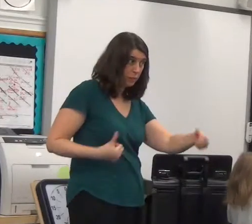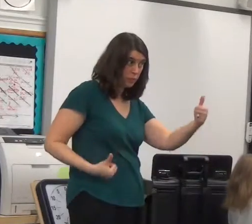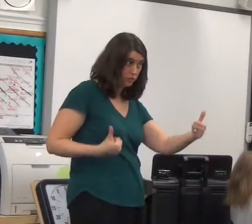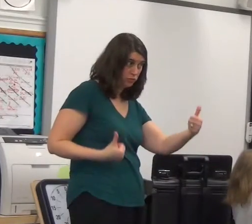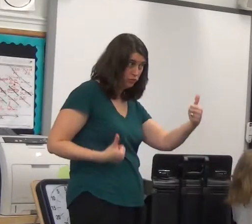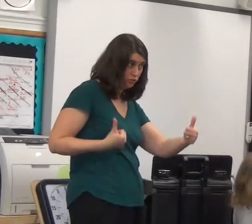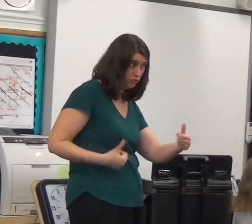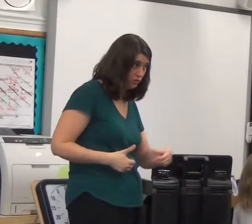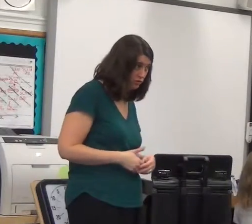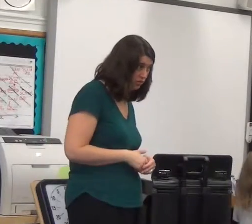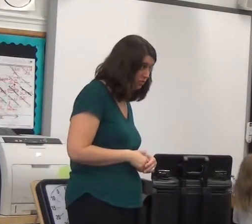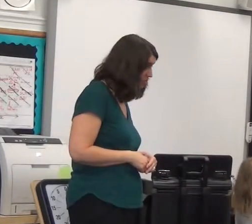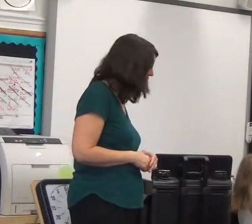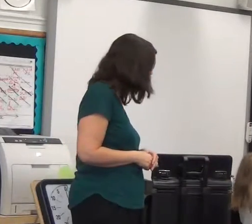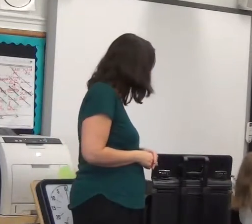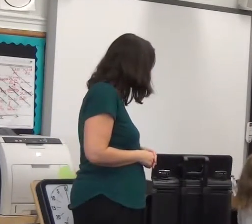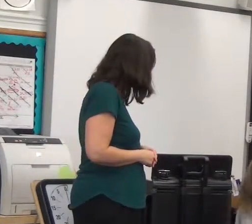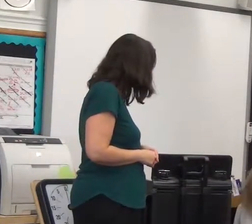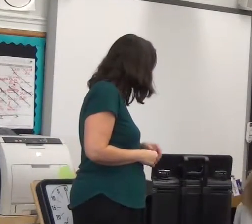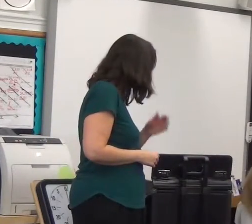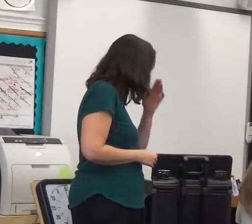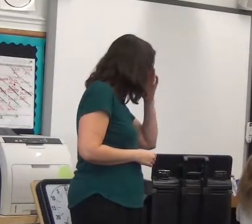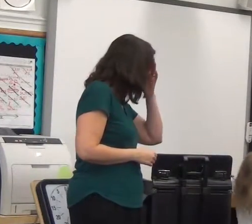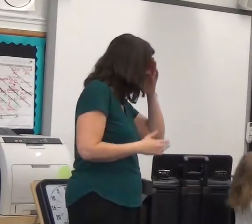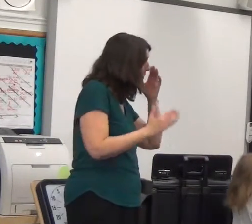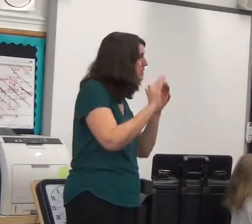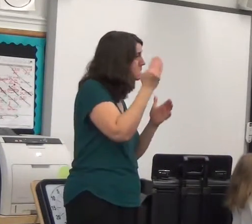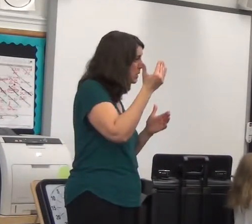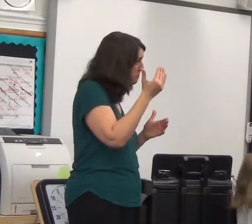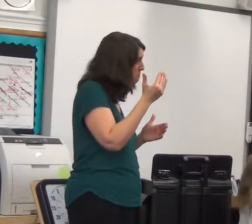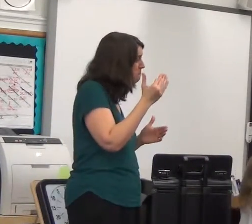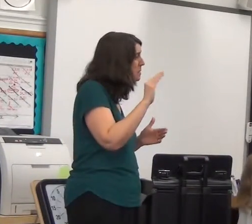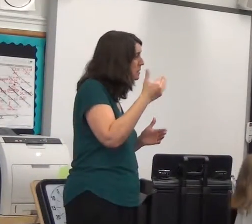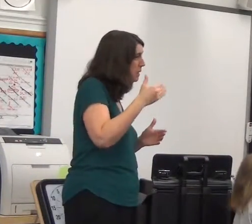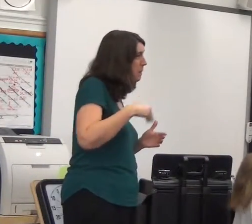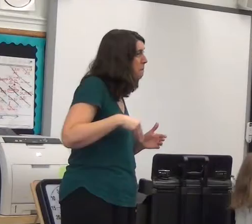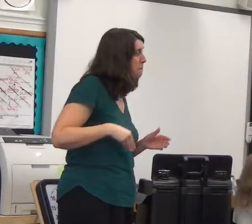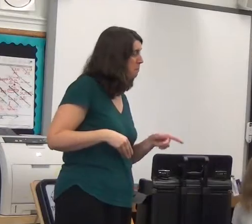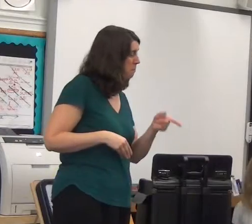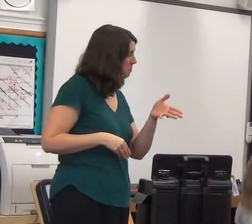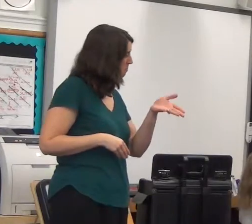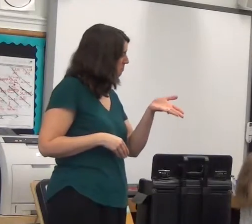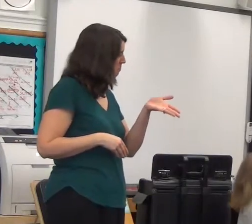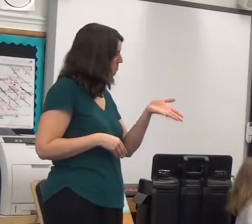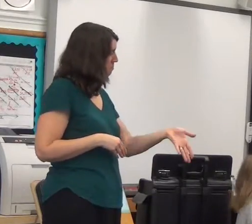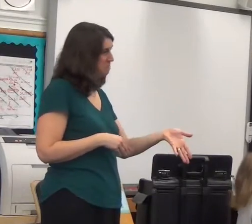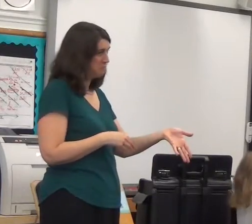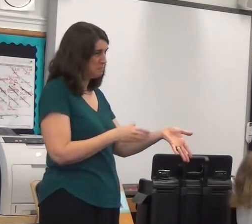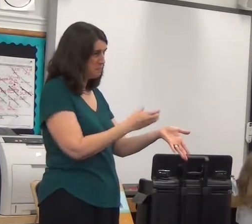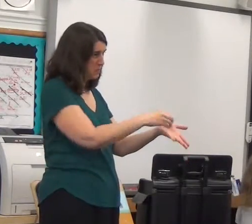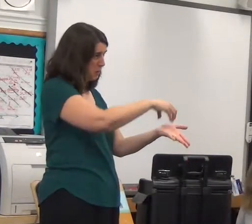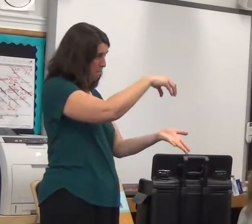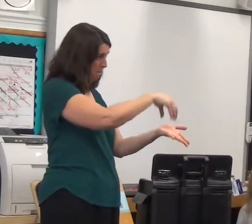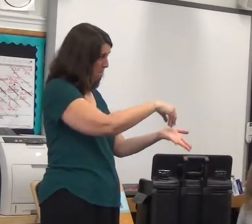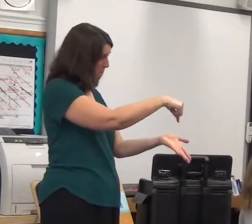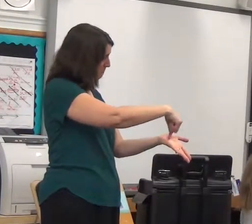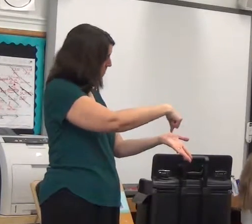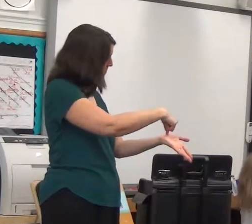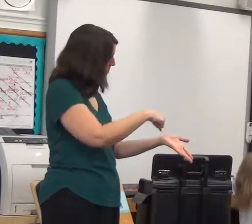right? The logical thought then is that the ball never left the